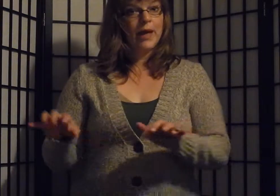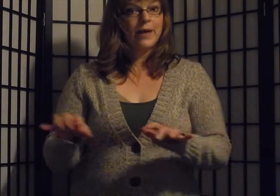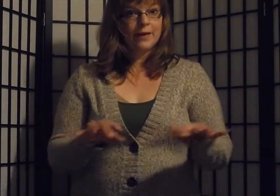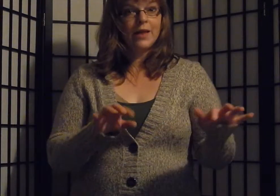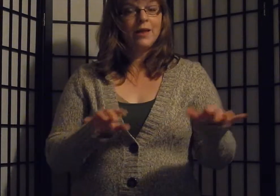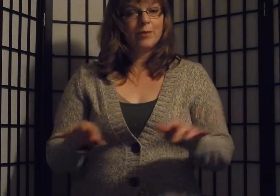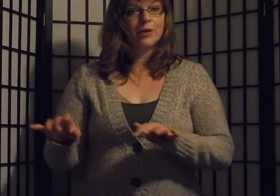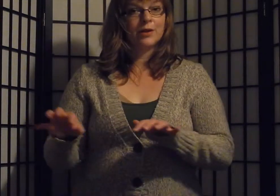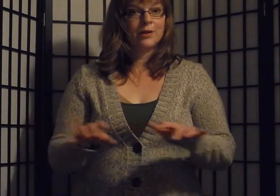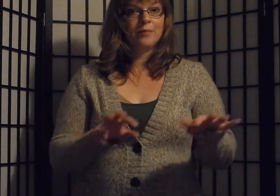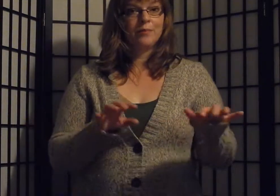playing the keyboard.